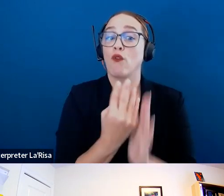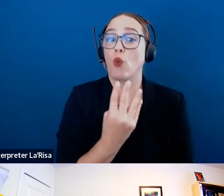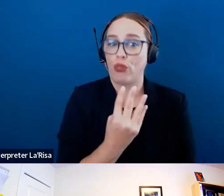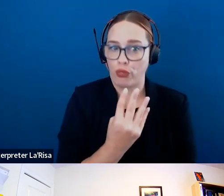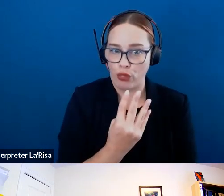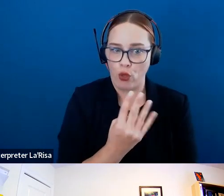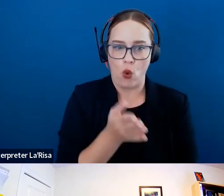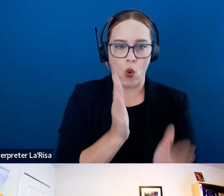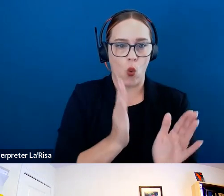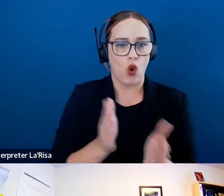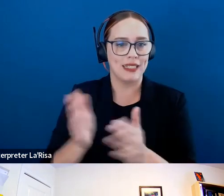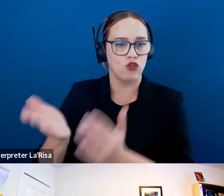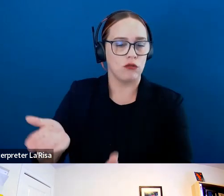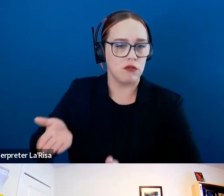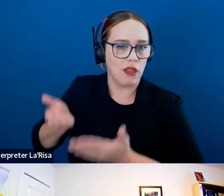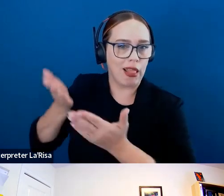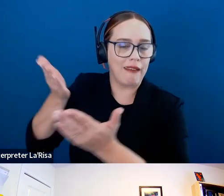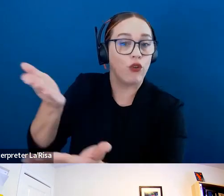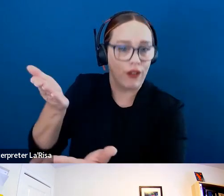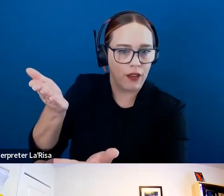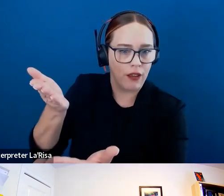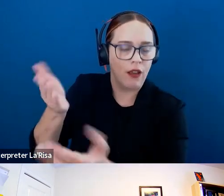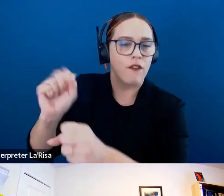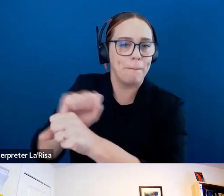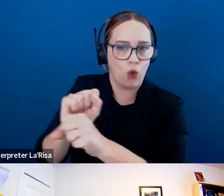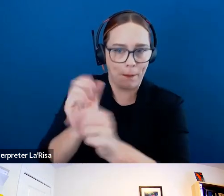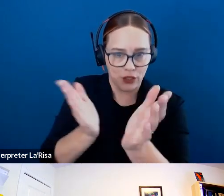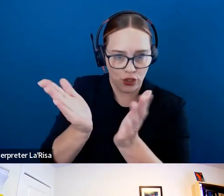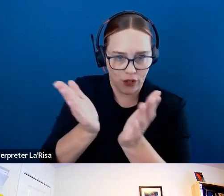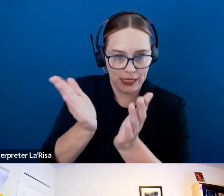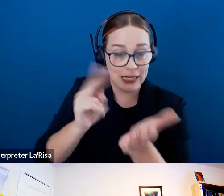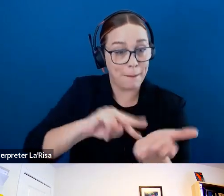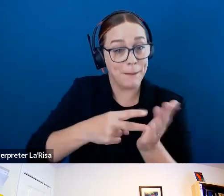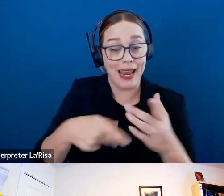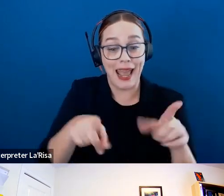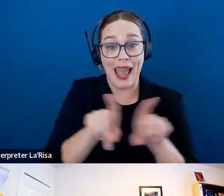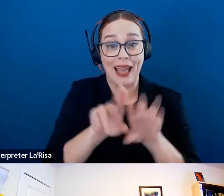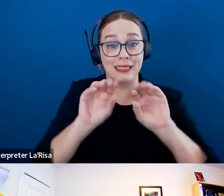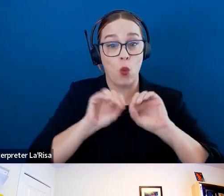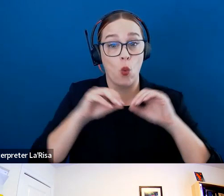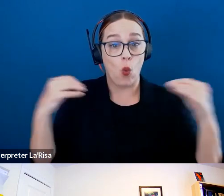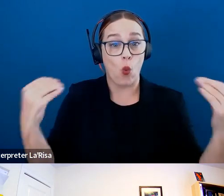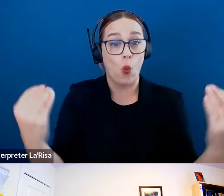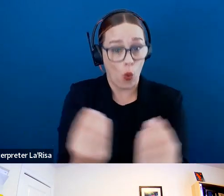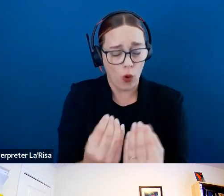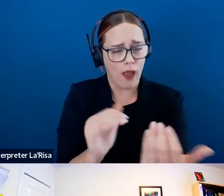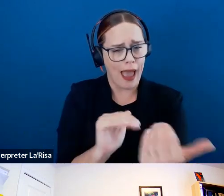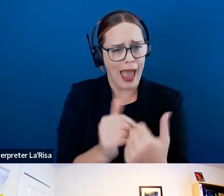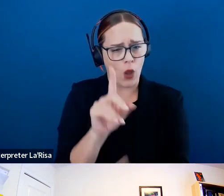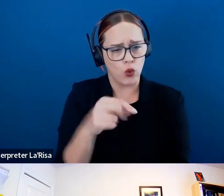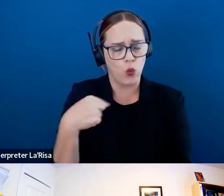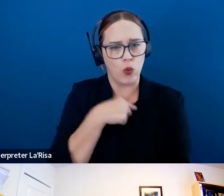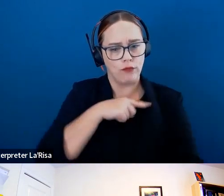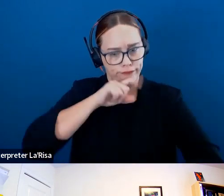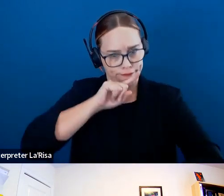of employment services. So as an organization, how do we actually deliver those